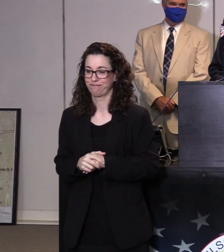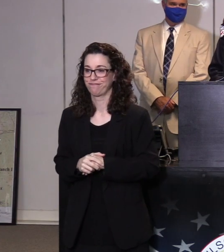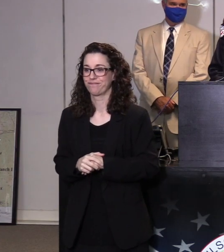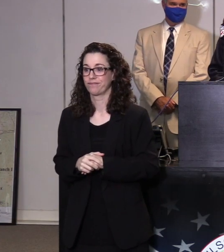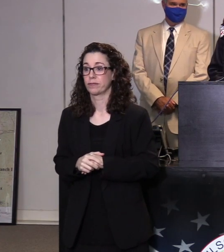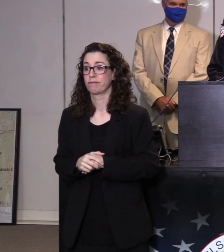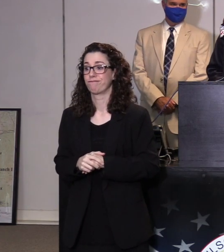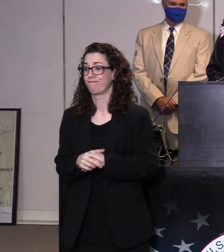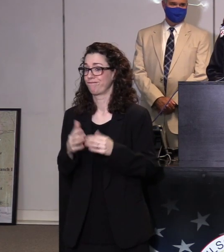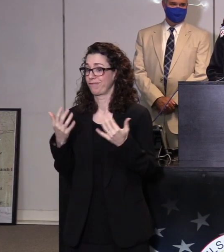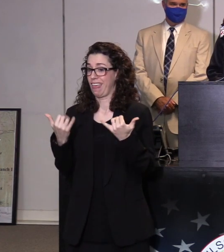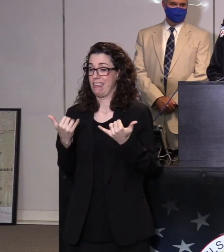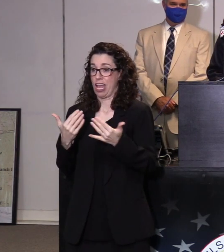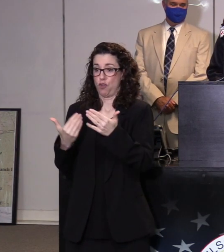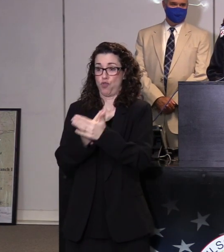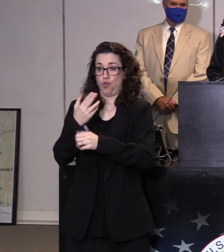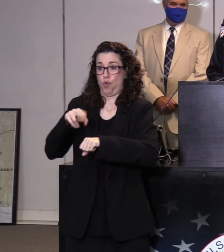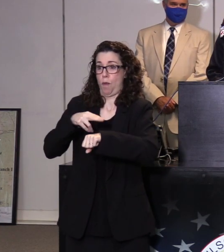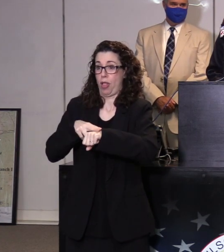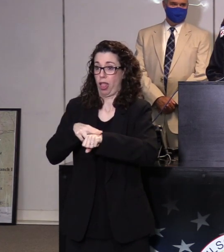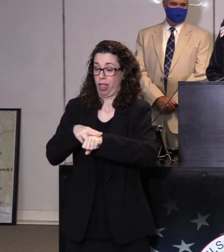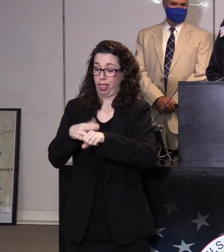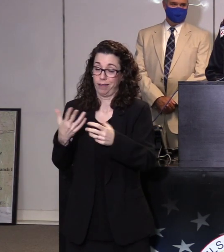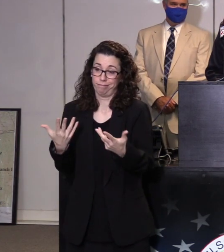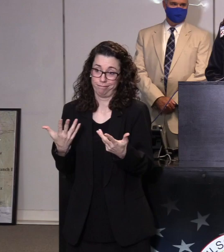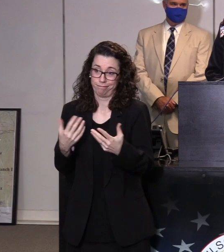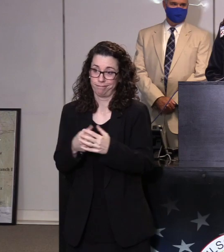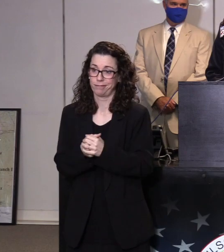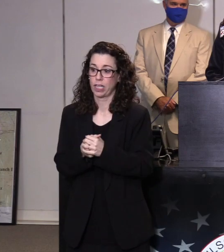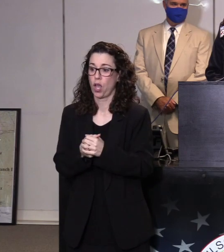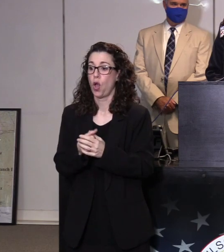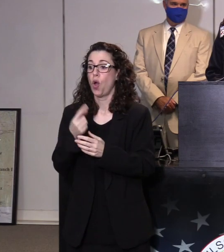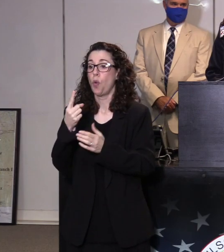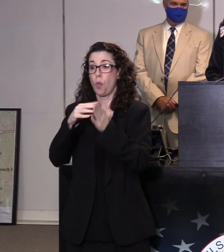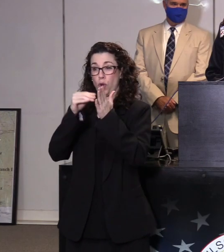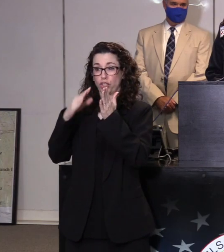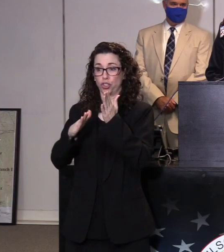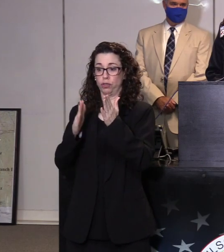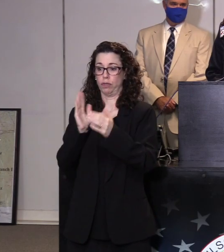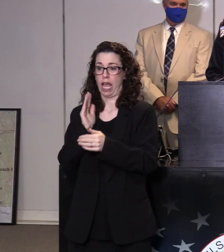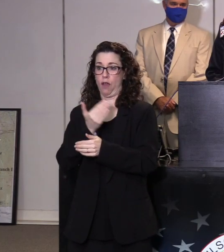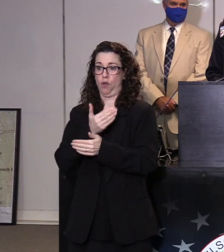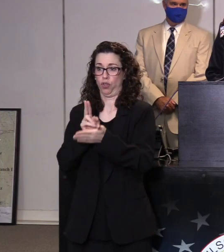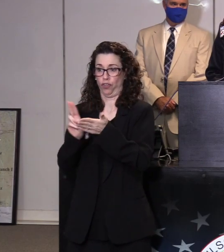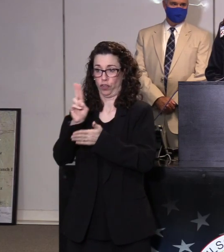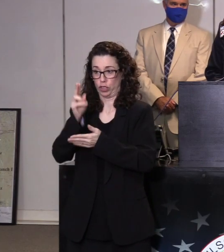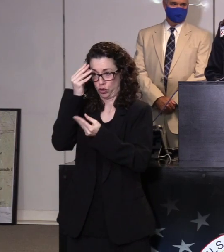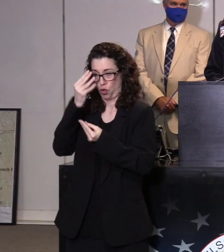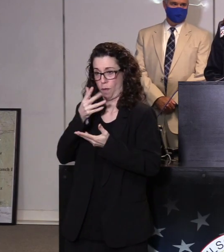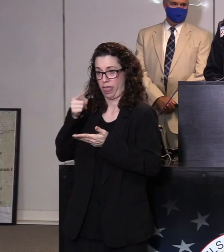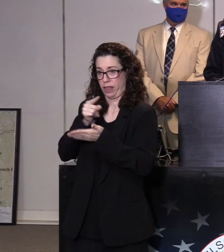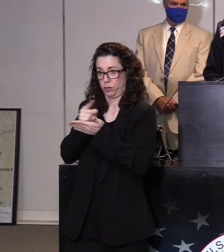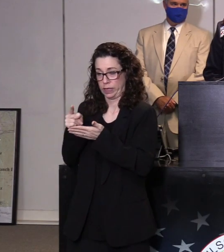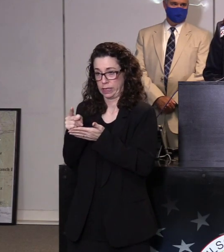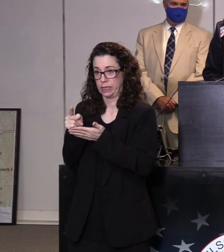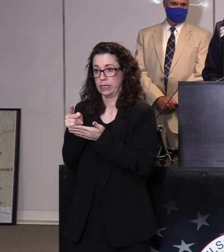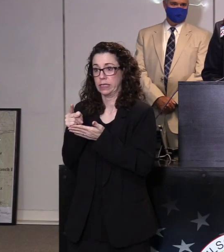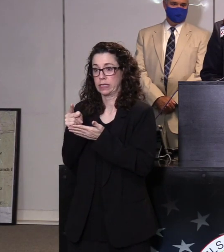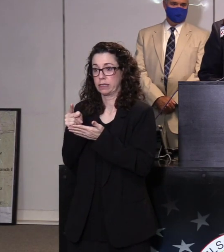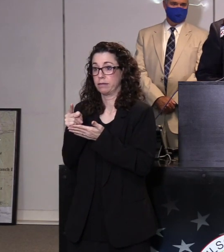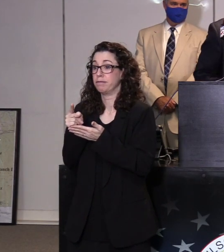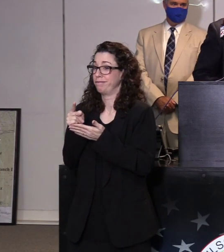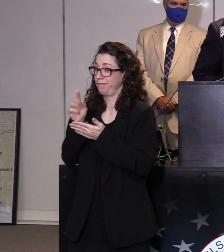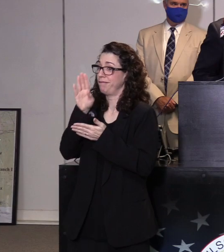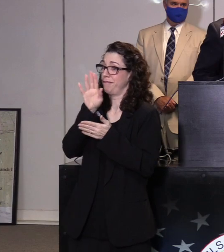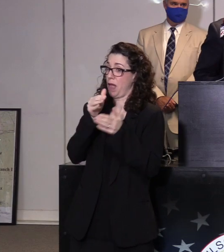You know, we're in a new normal, and one of our students at Cumberland University told me just this week, he is, by the